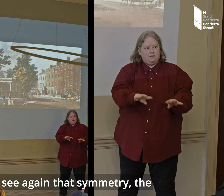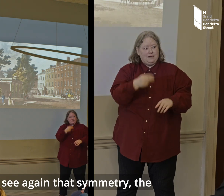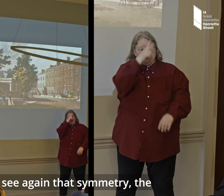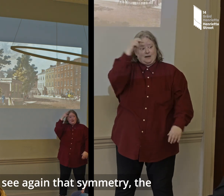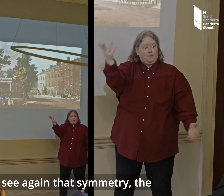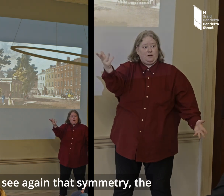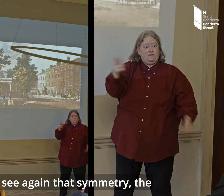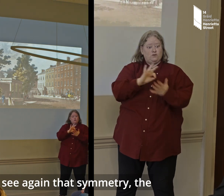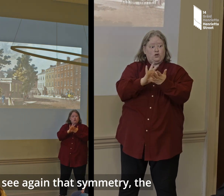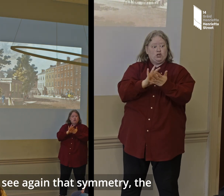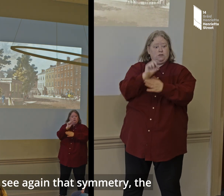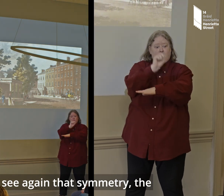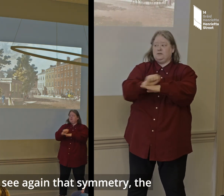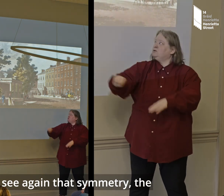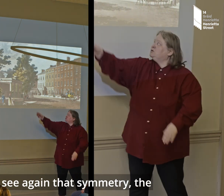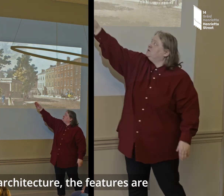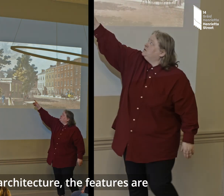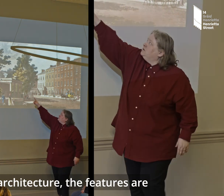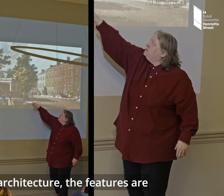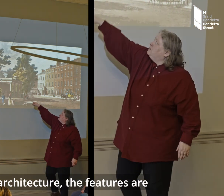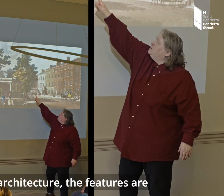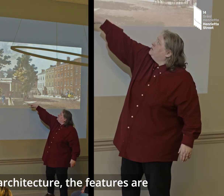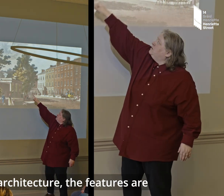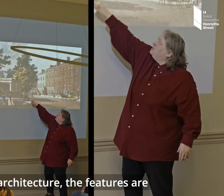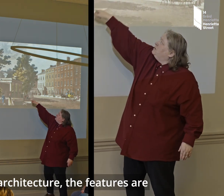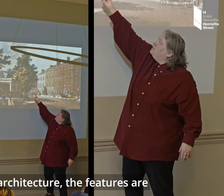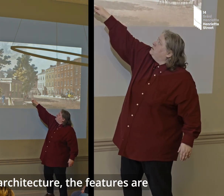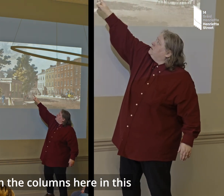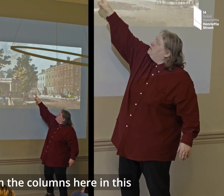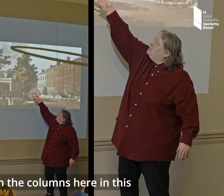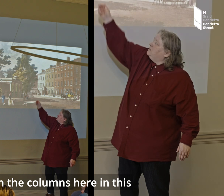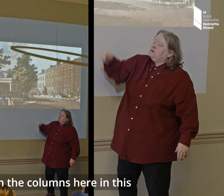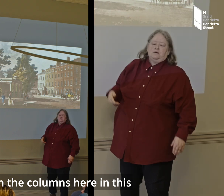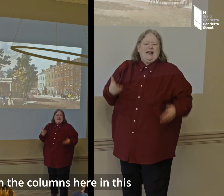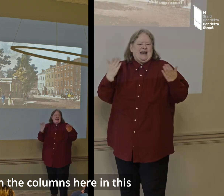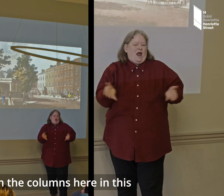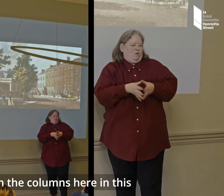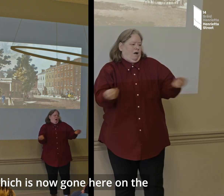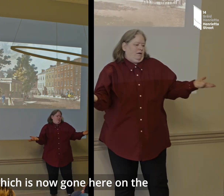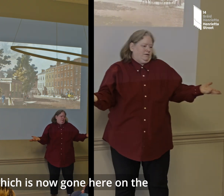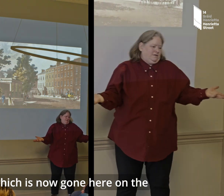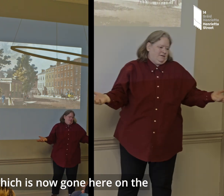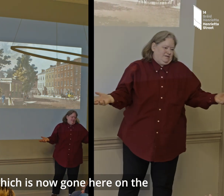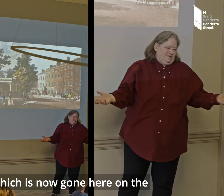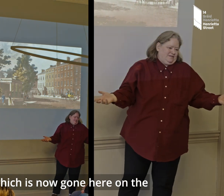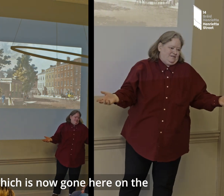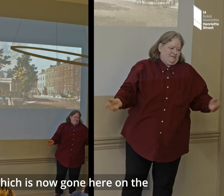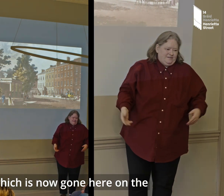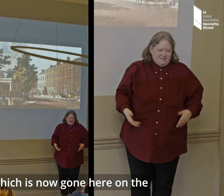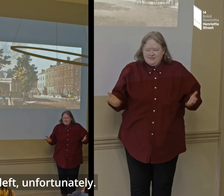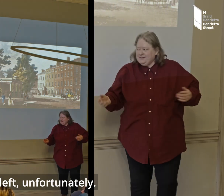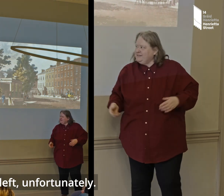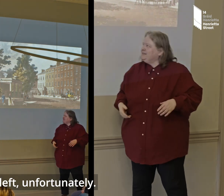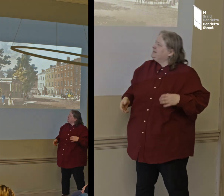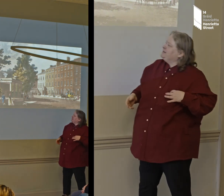So you can see, again, that symmetry, the Georgian architecture, the features are there in the columns here in this building, which is now gone here